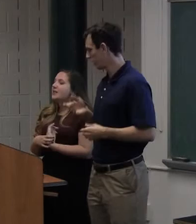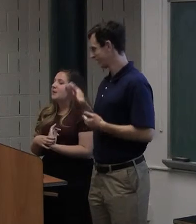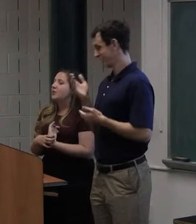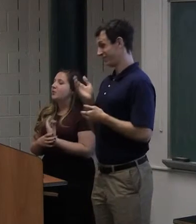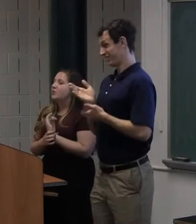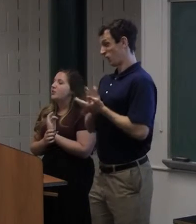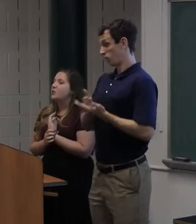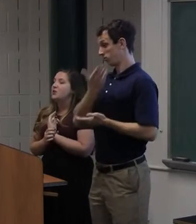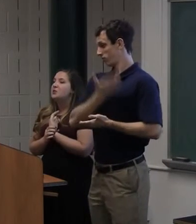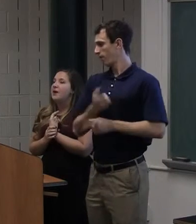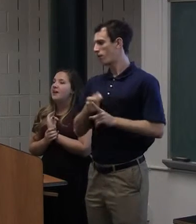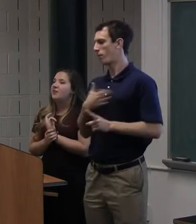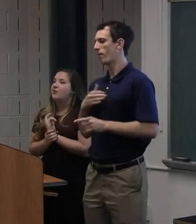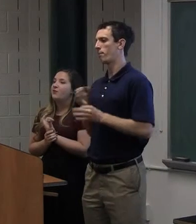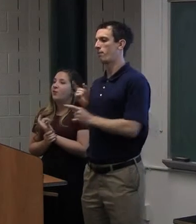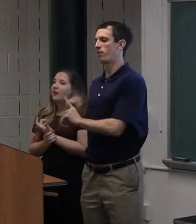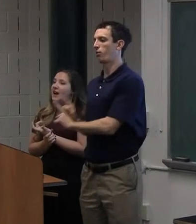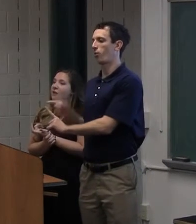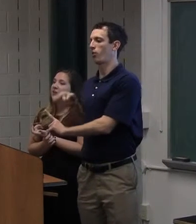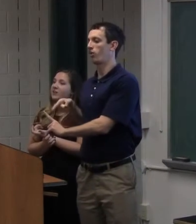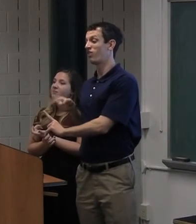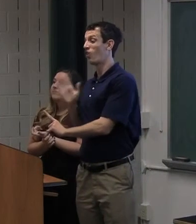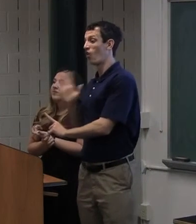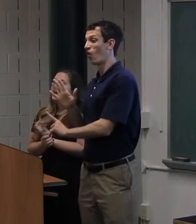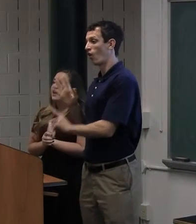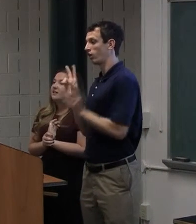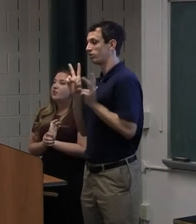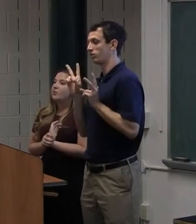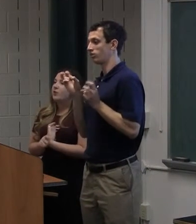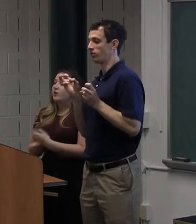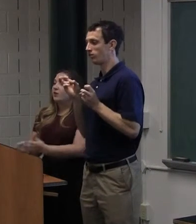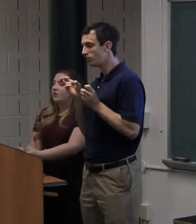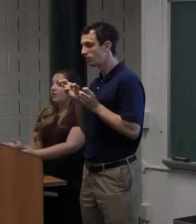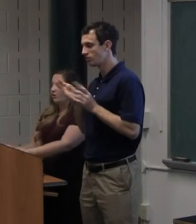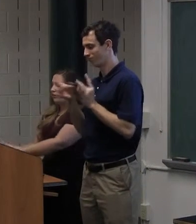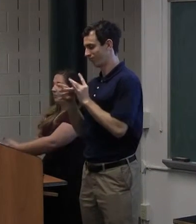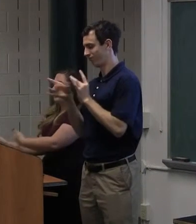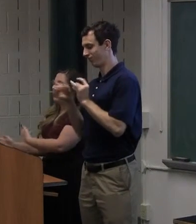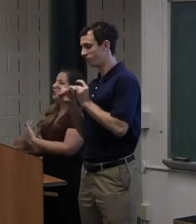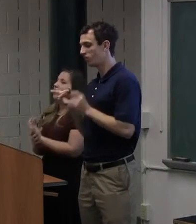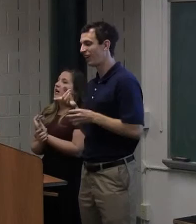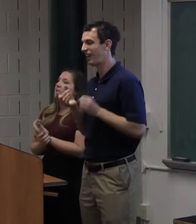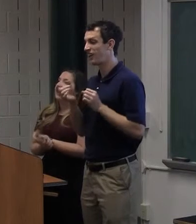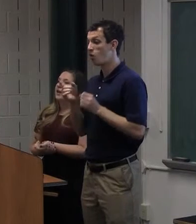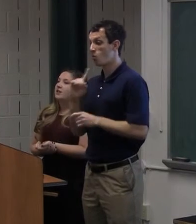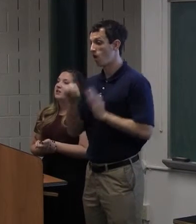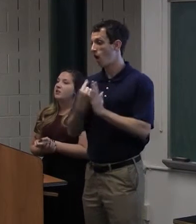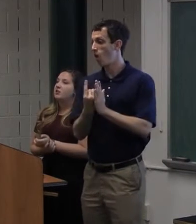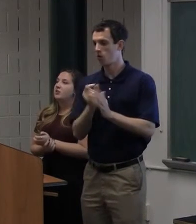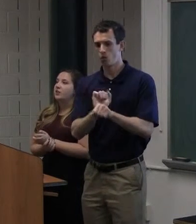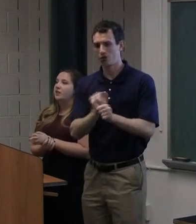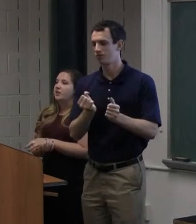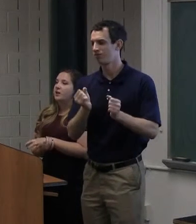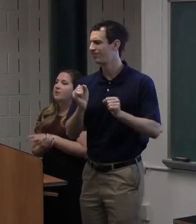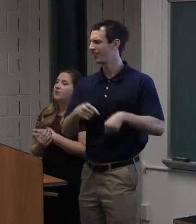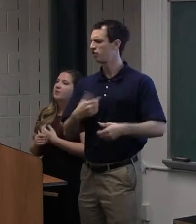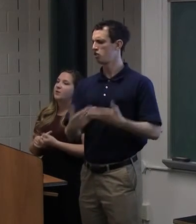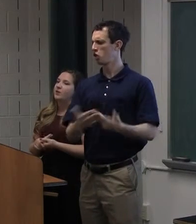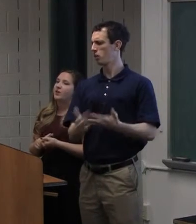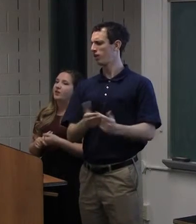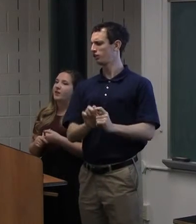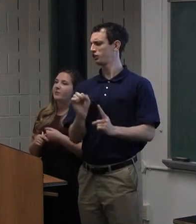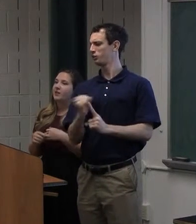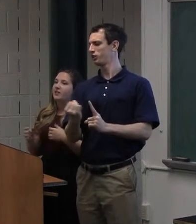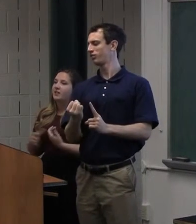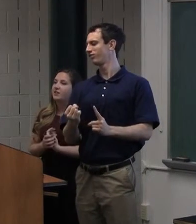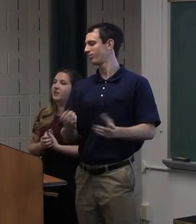and her biggest mantra was, you could do anything for an hour. As an interpreter, I know we go from job to job, and there's going to come up times